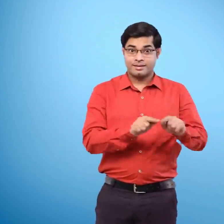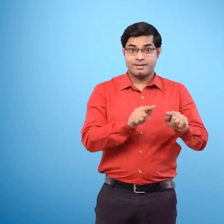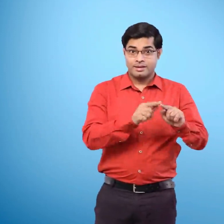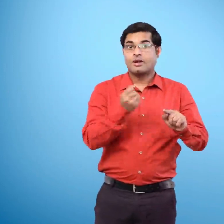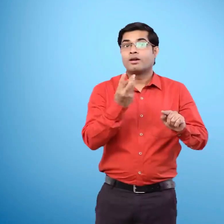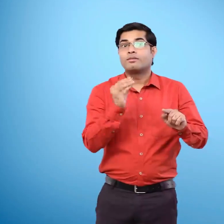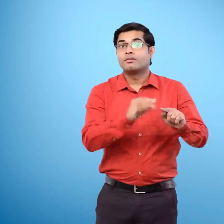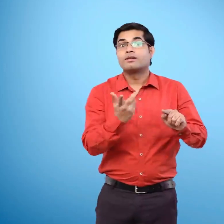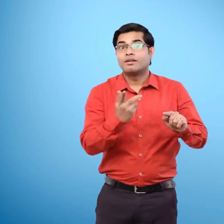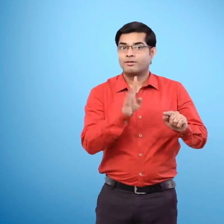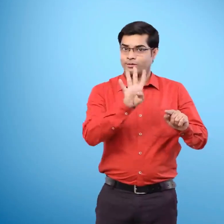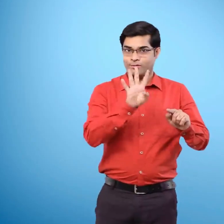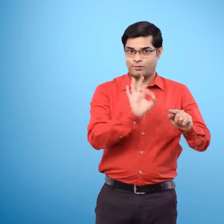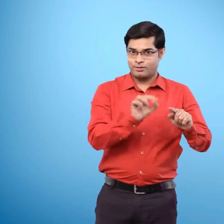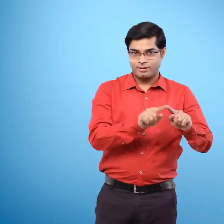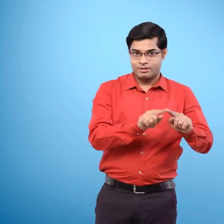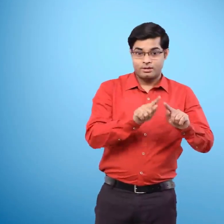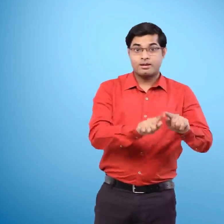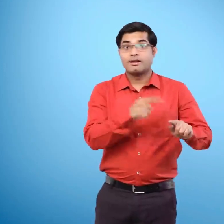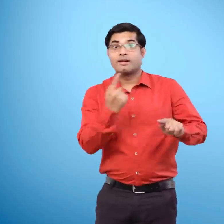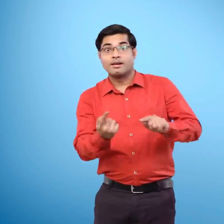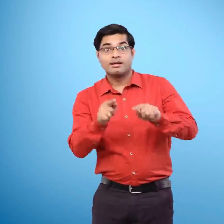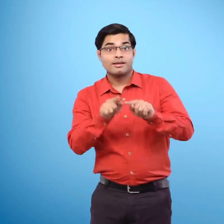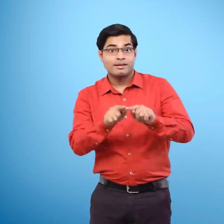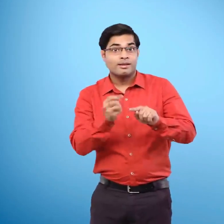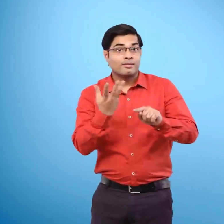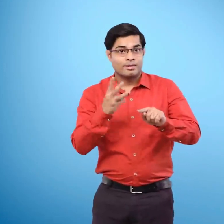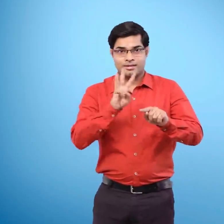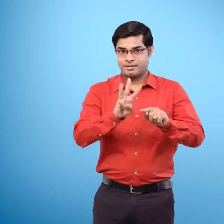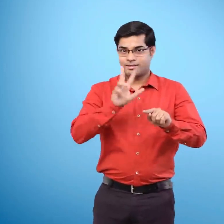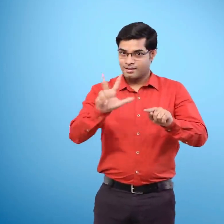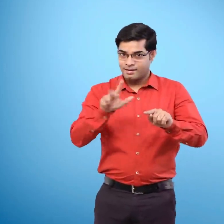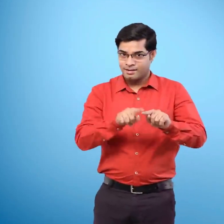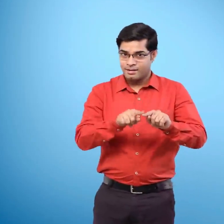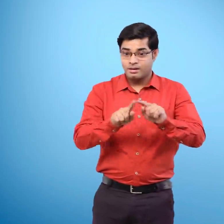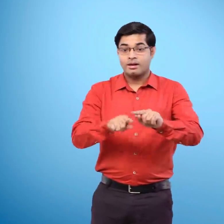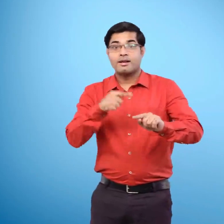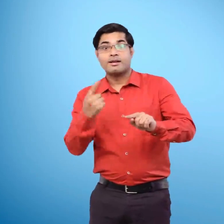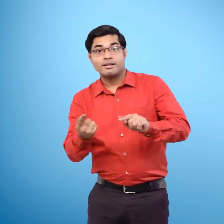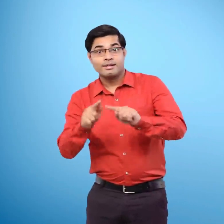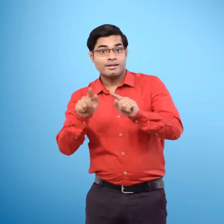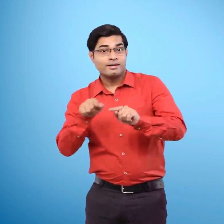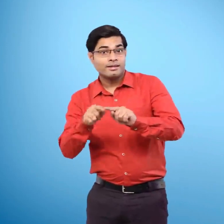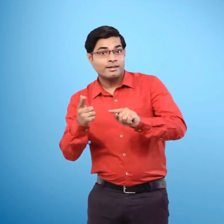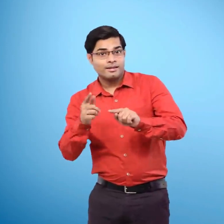Box 1. Number 40. Box 2. Number 38. Box 3.